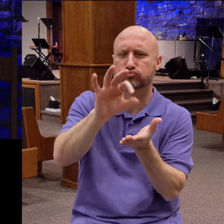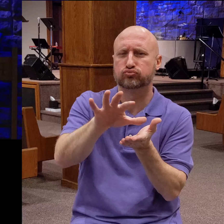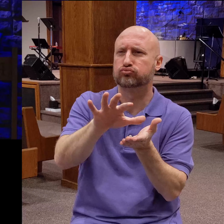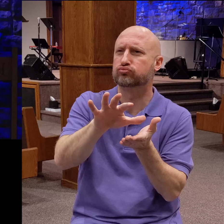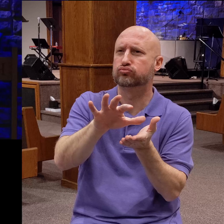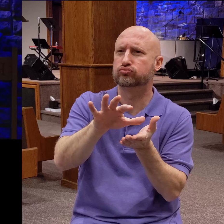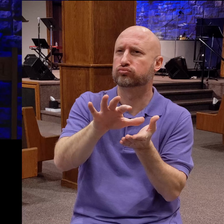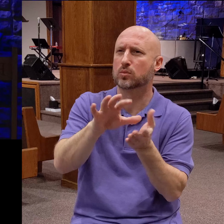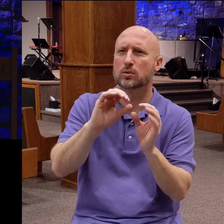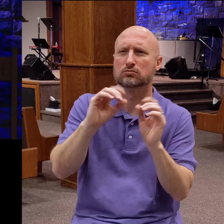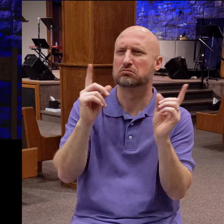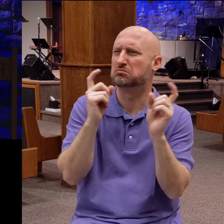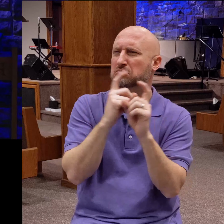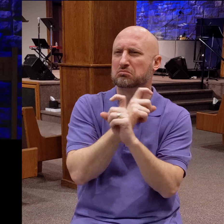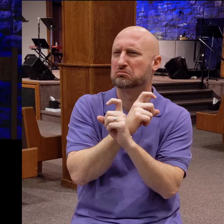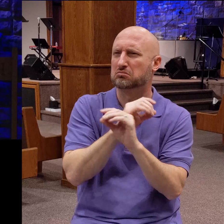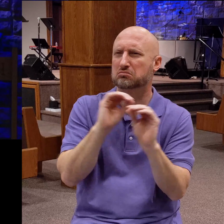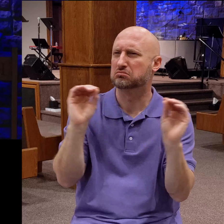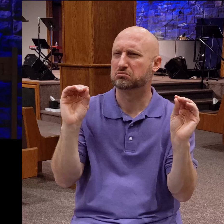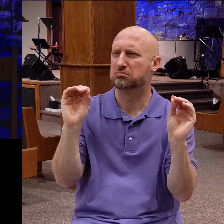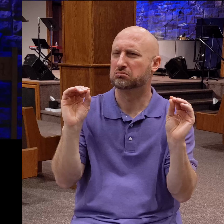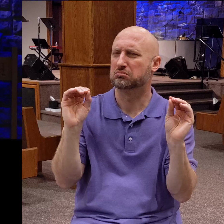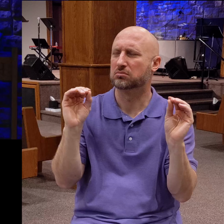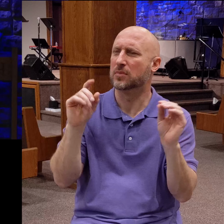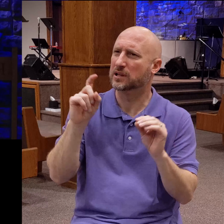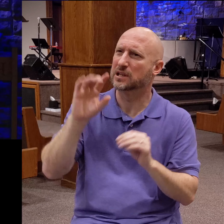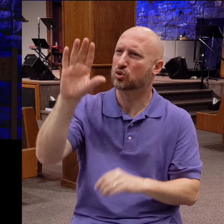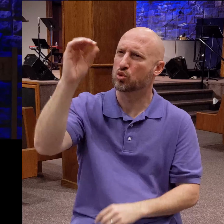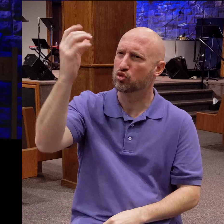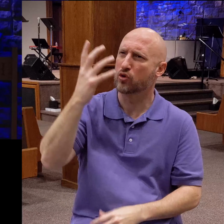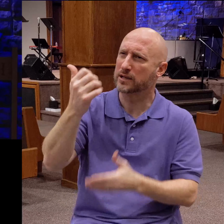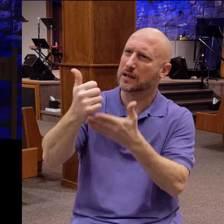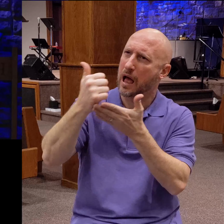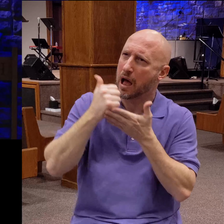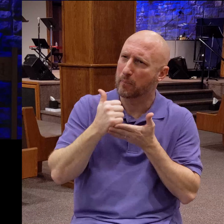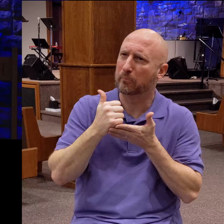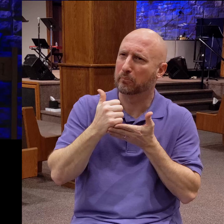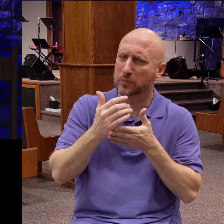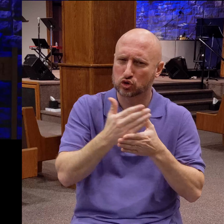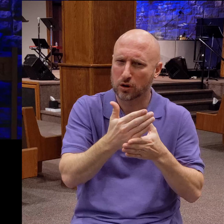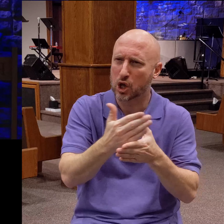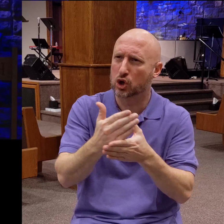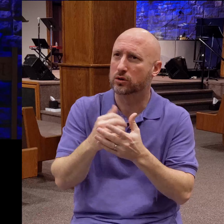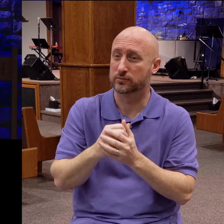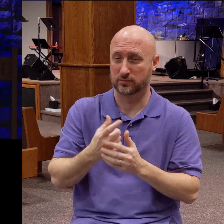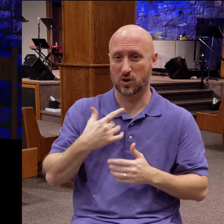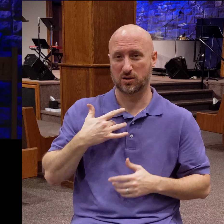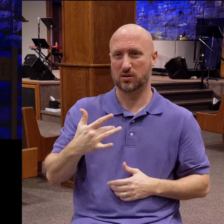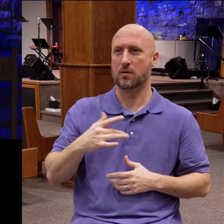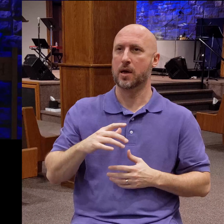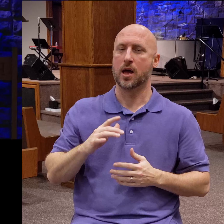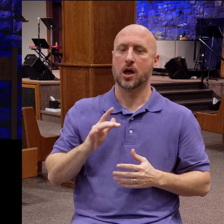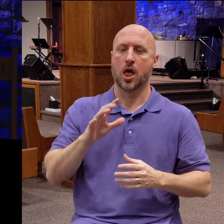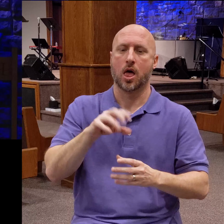Lord, without complication. We need your grace to do that, Lord. We get our fingerprints on